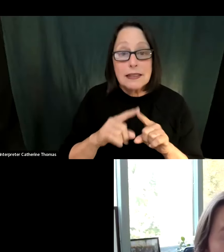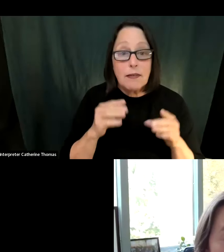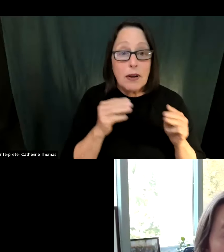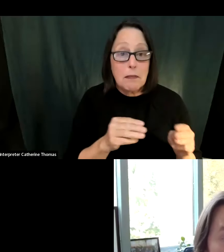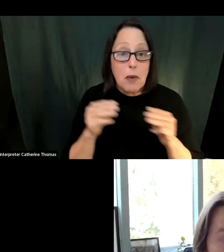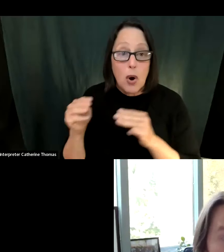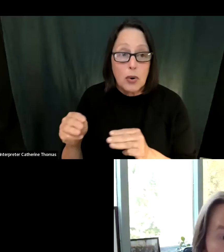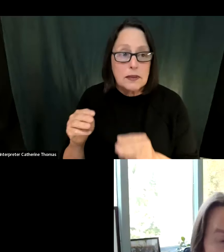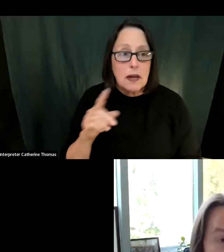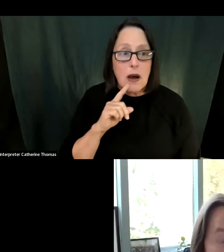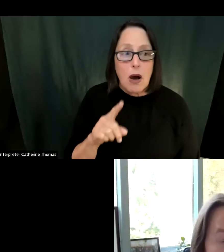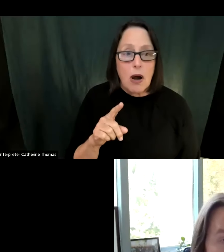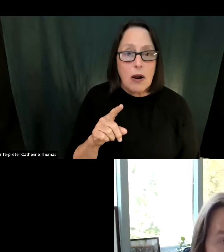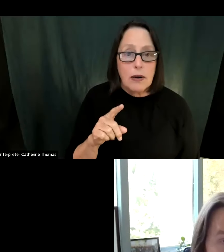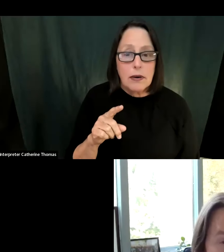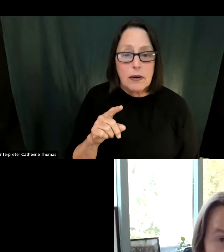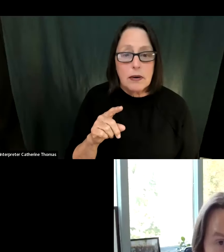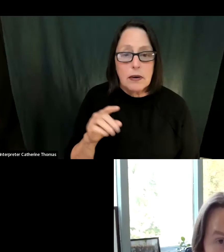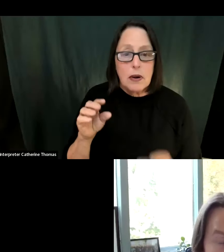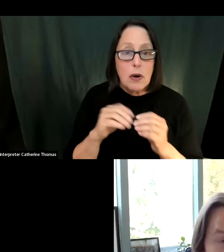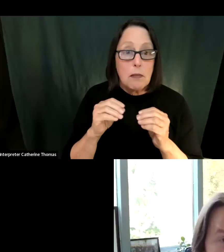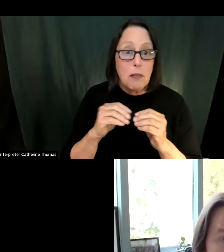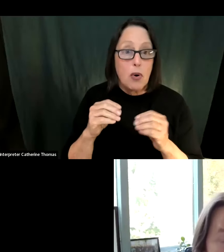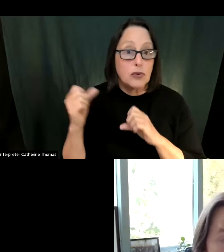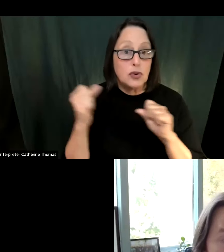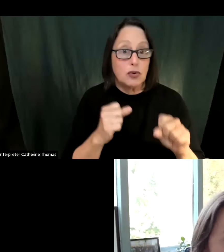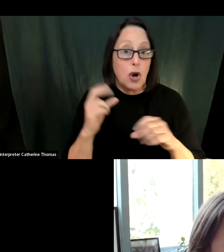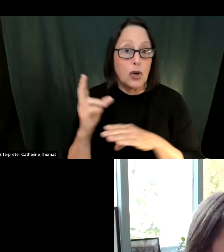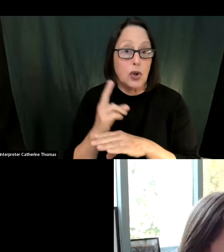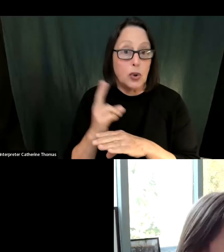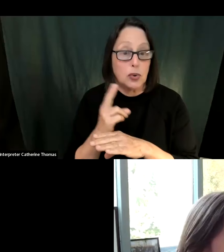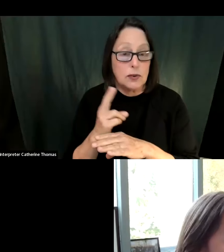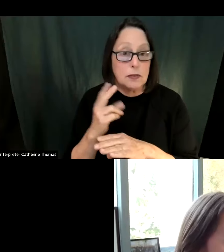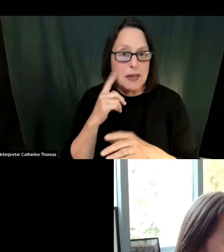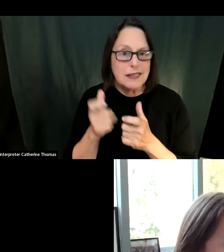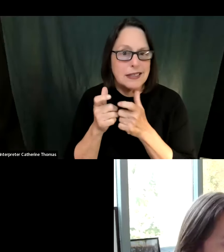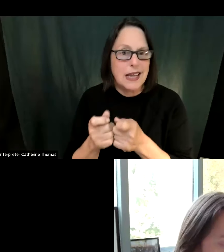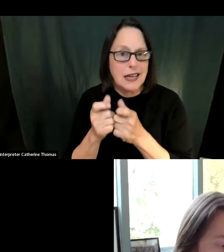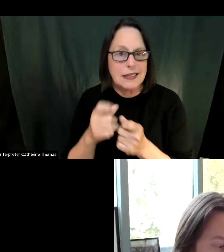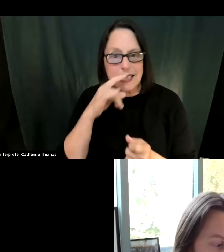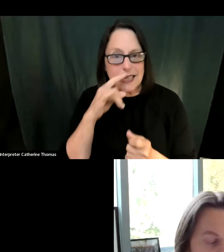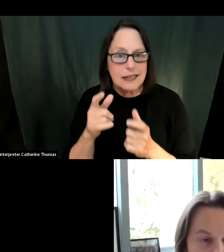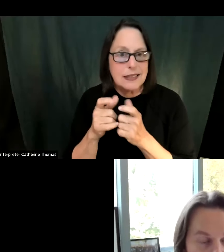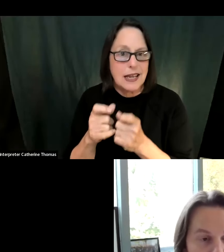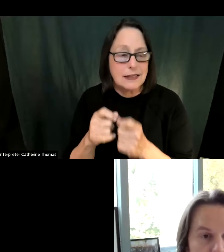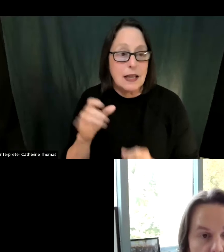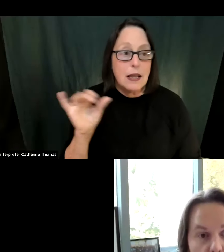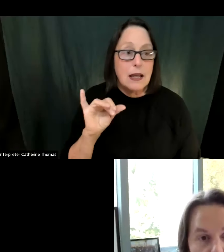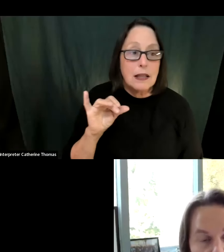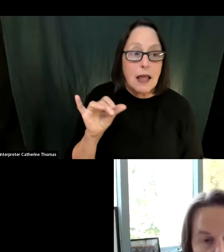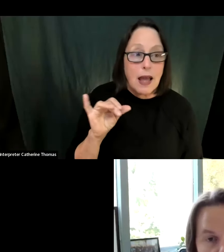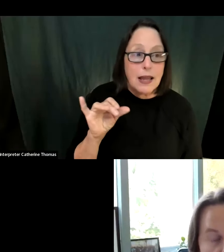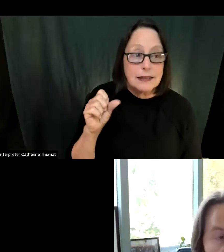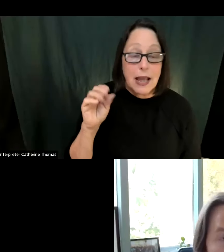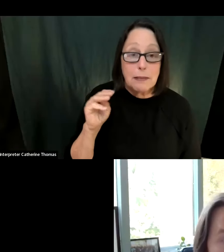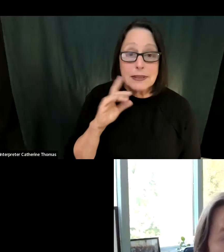are more highly utilized by youth. And so I just heard last week from SAMHSA that right now across the